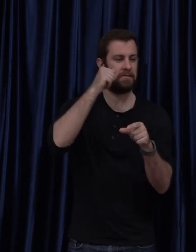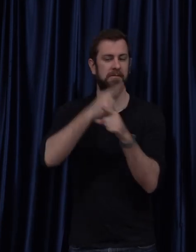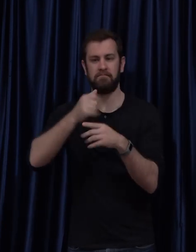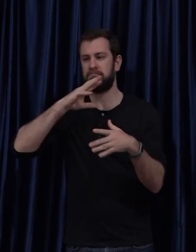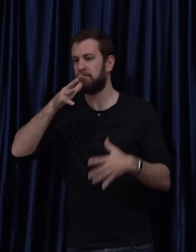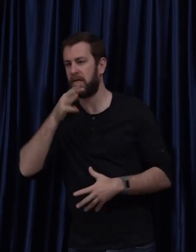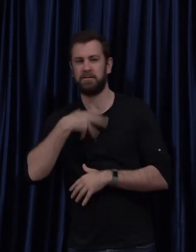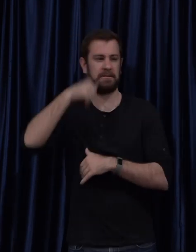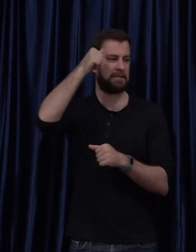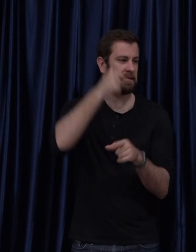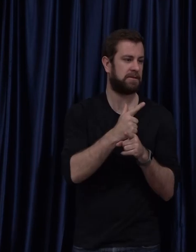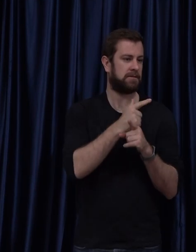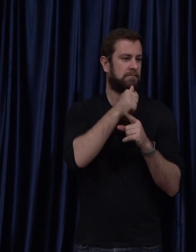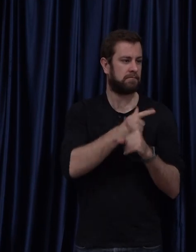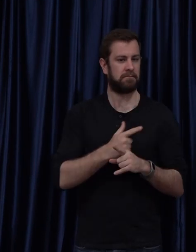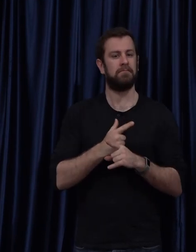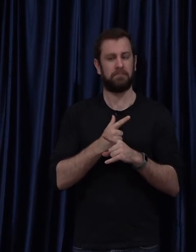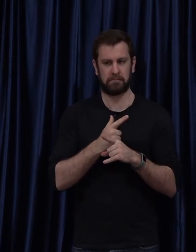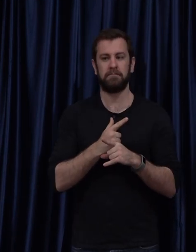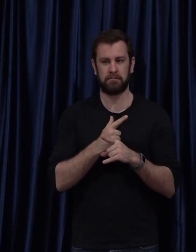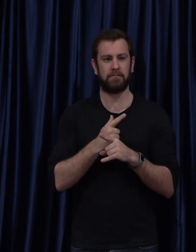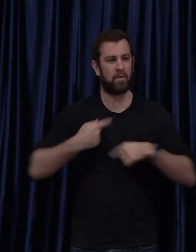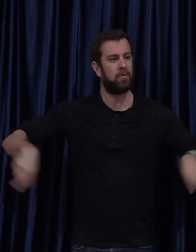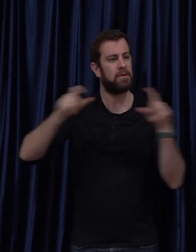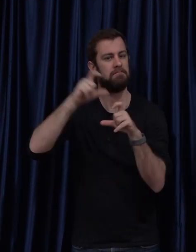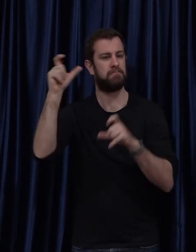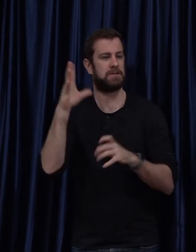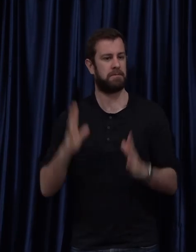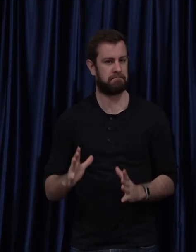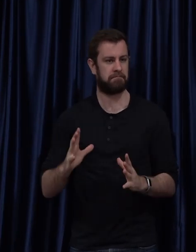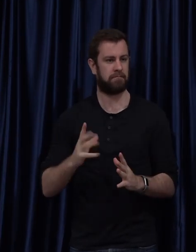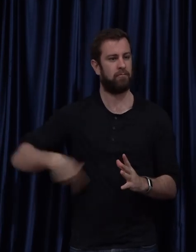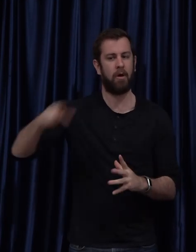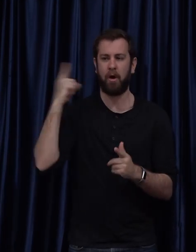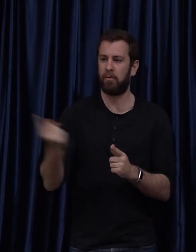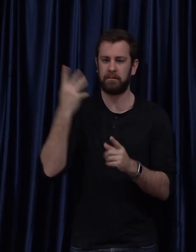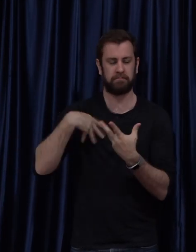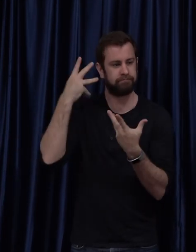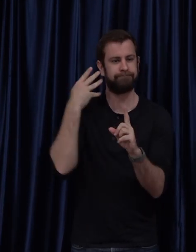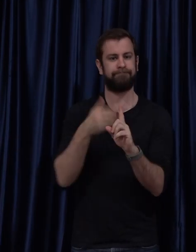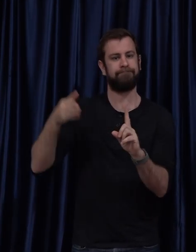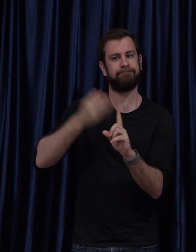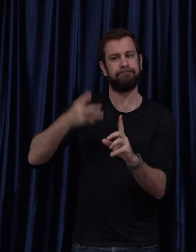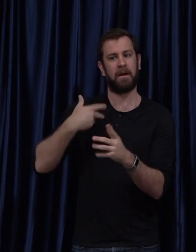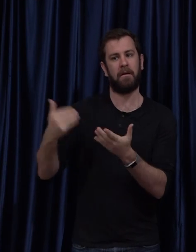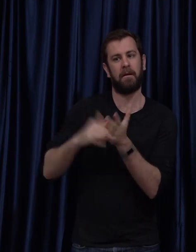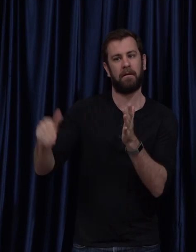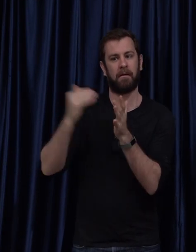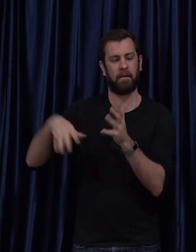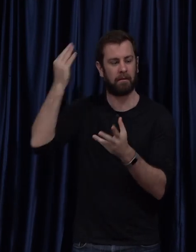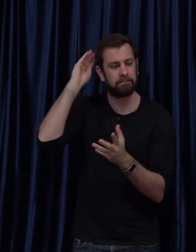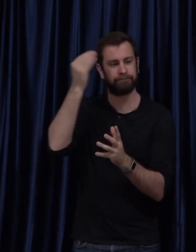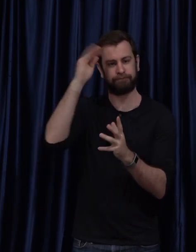sisters, as Muslims, we are often reminded of our moral, ethical and